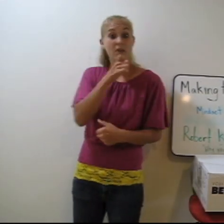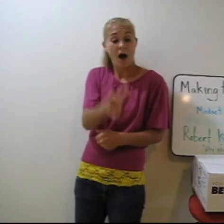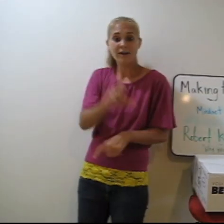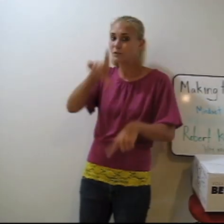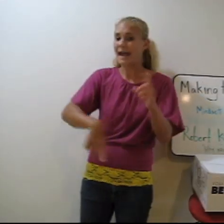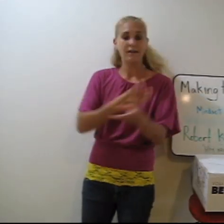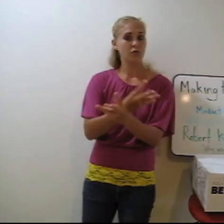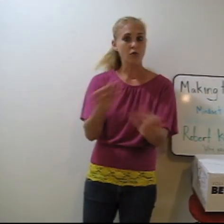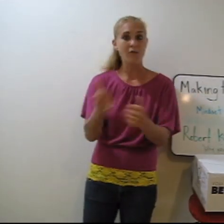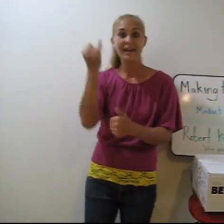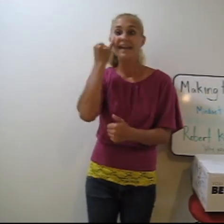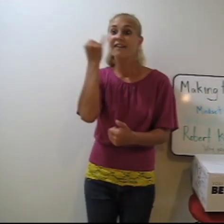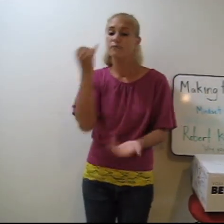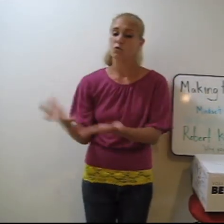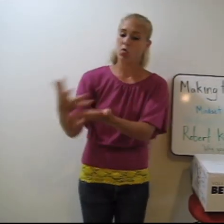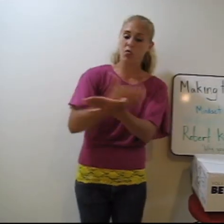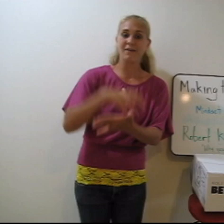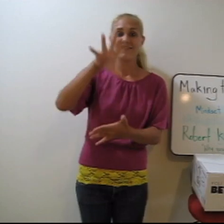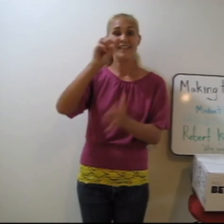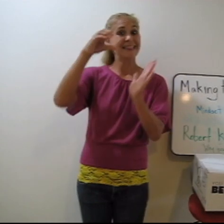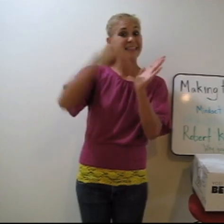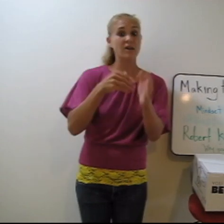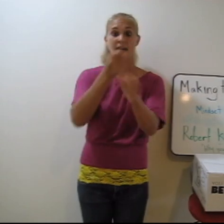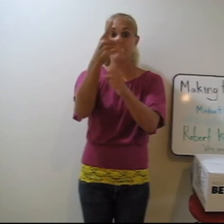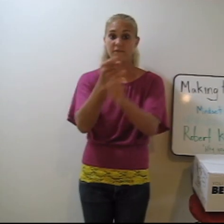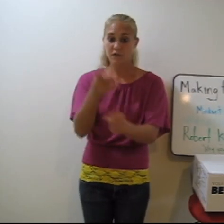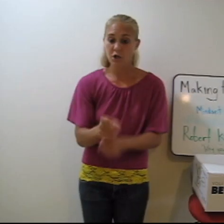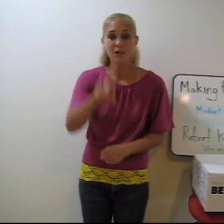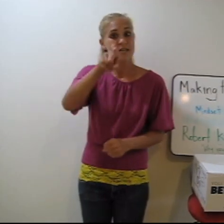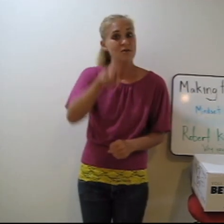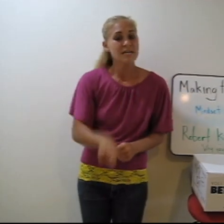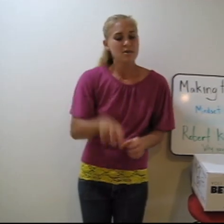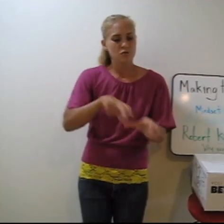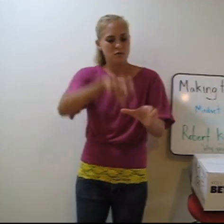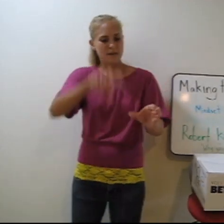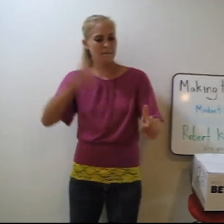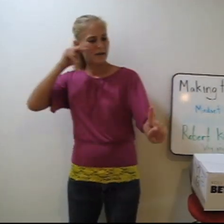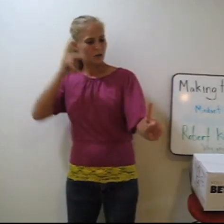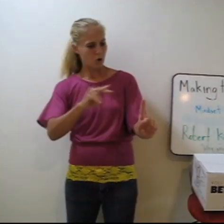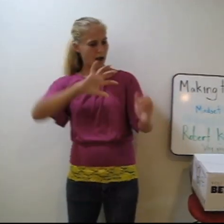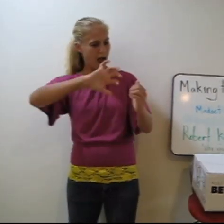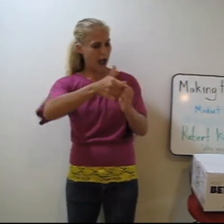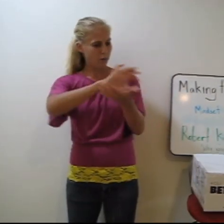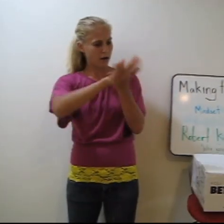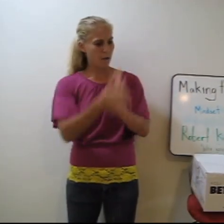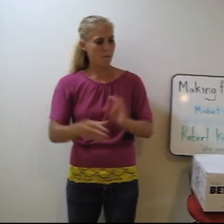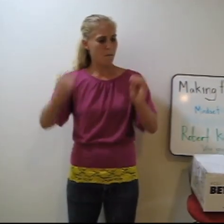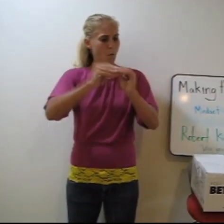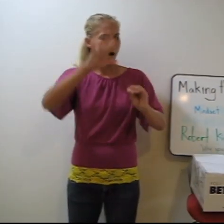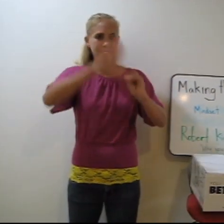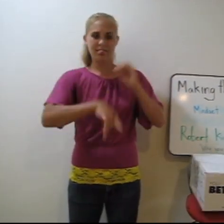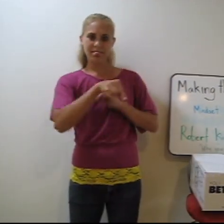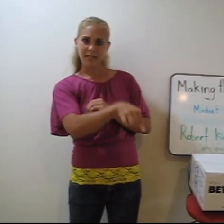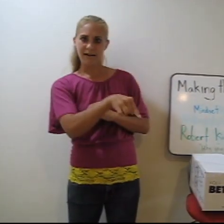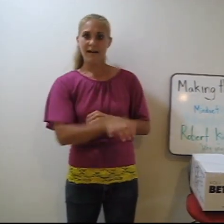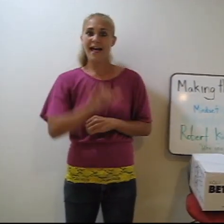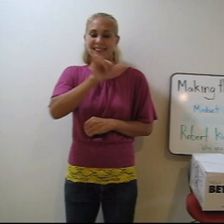making, let's say, $50,000 a year, then you have to get bigger than $50,000 a year. And that's what personal development is. In